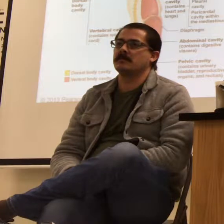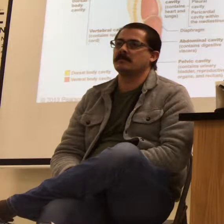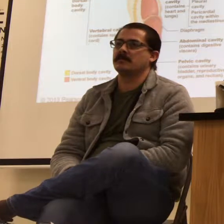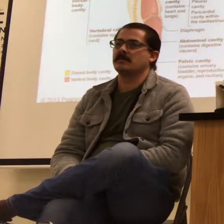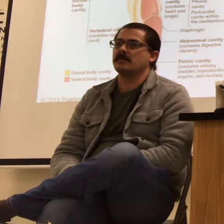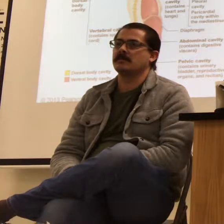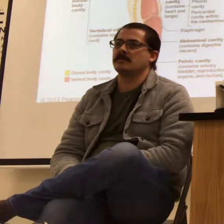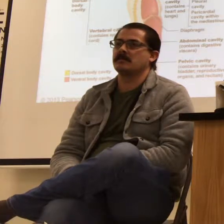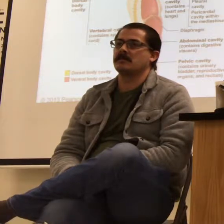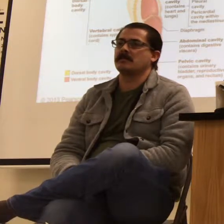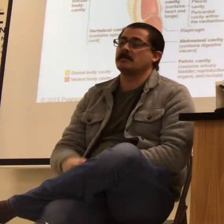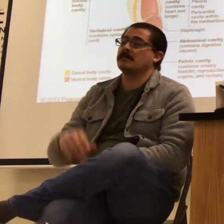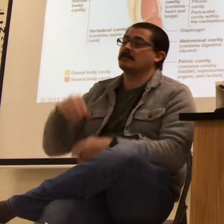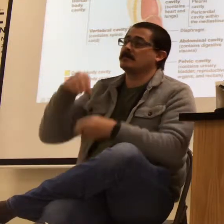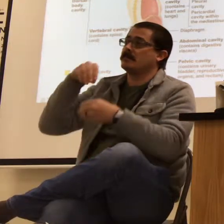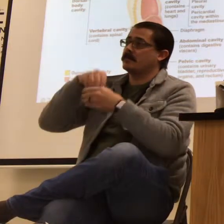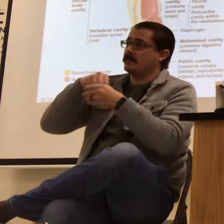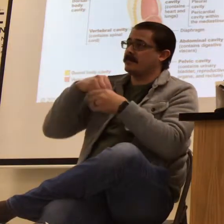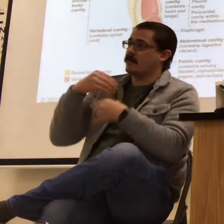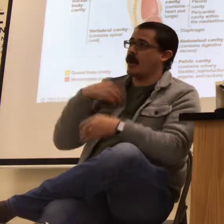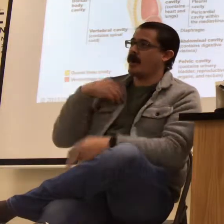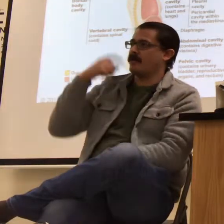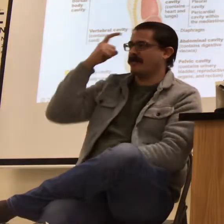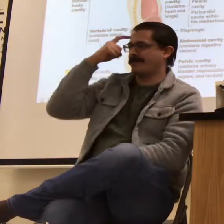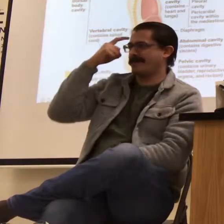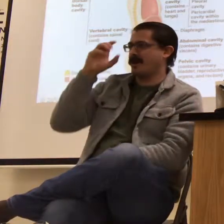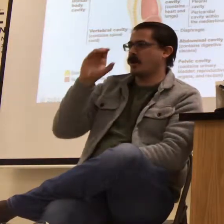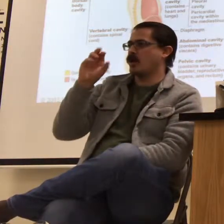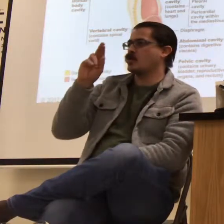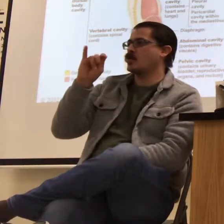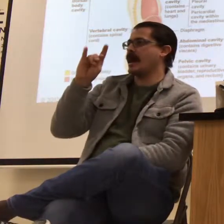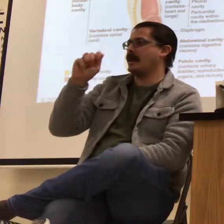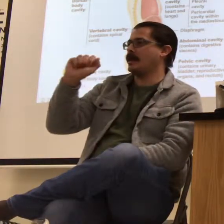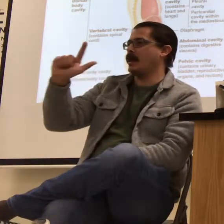So within it you have cranial cavity,